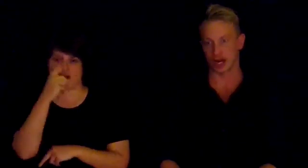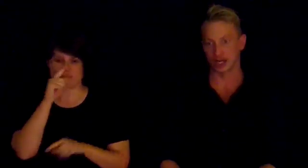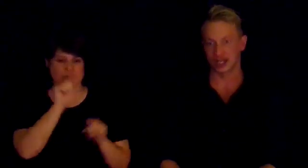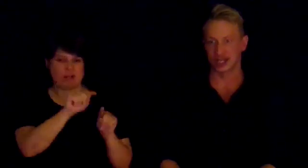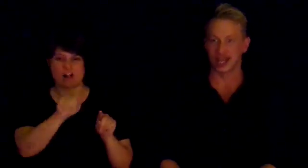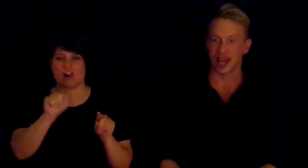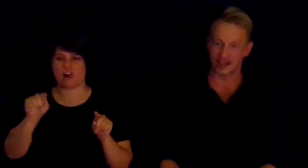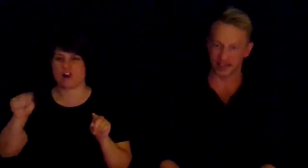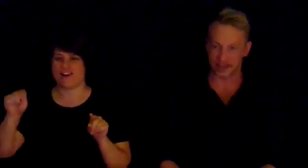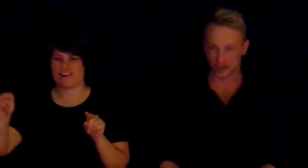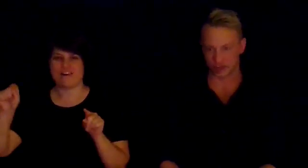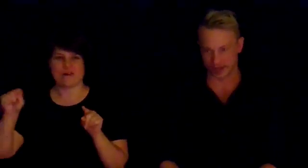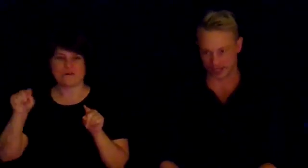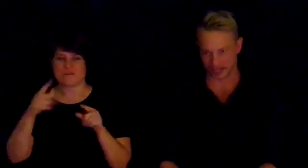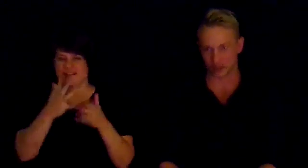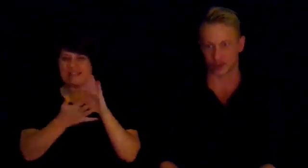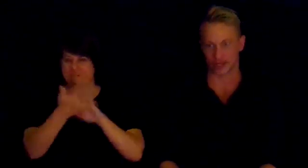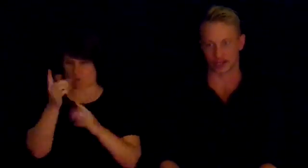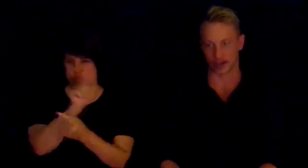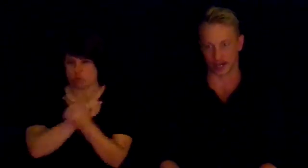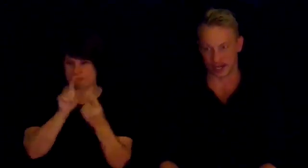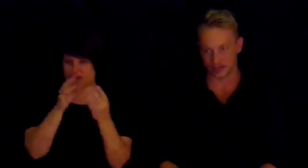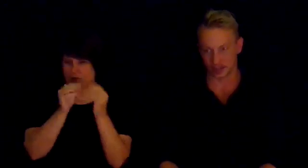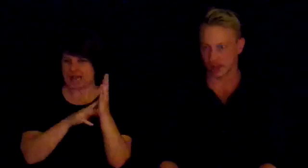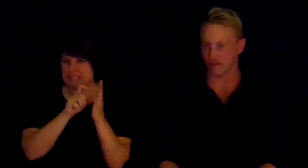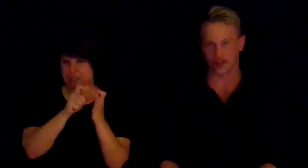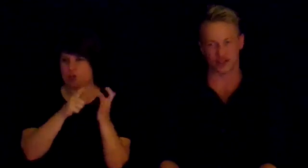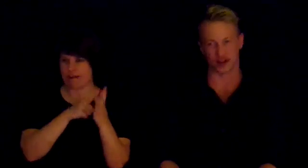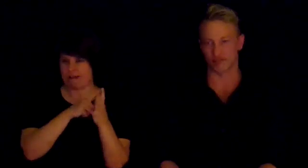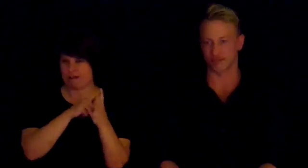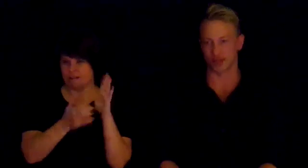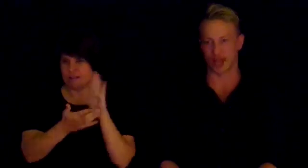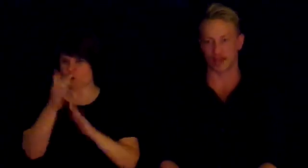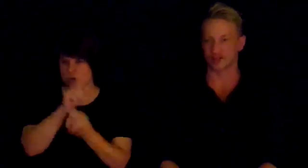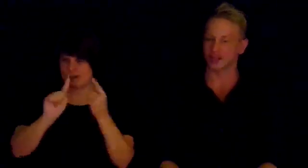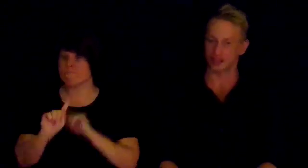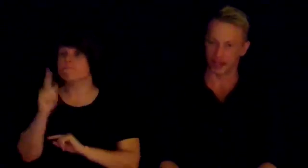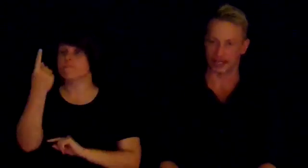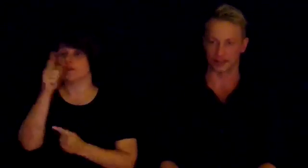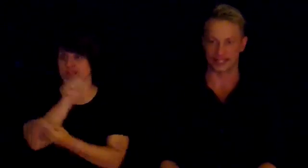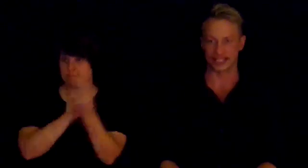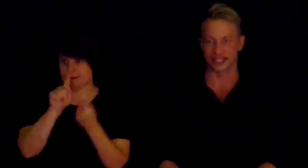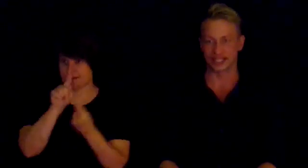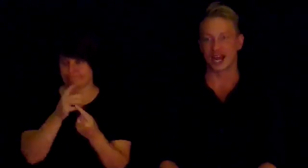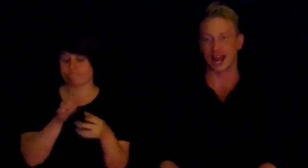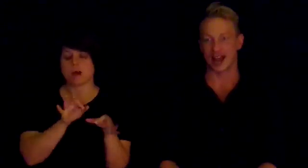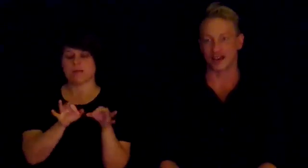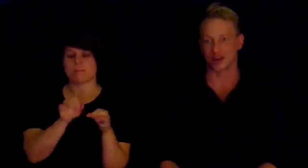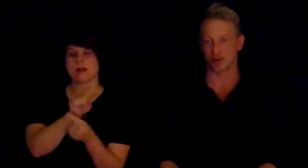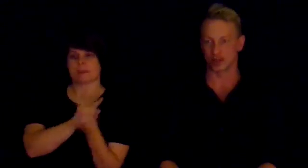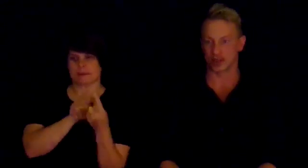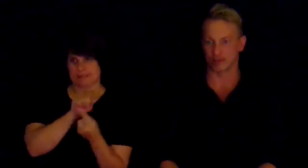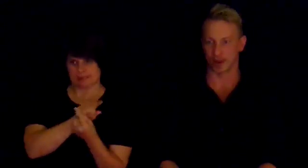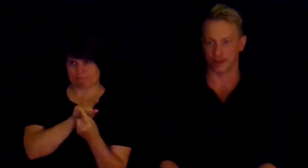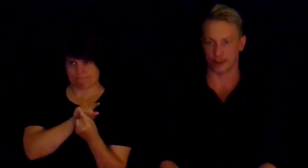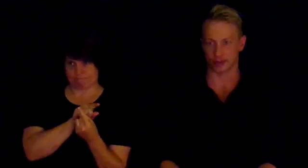who they've been to a meeting with the NDIA the first time, and it's the planning meeting, and